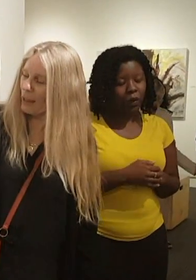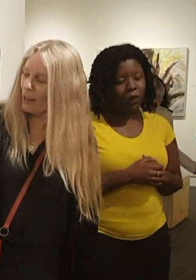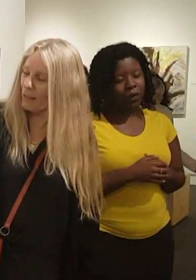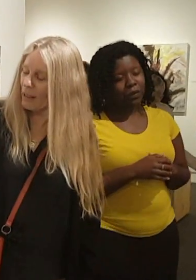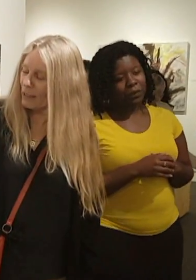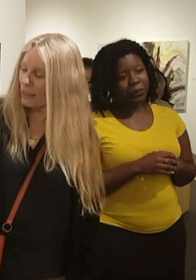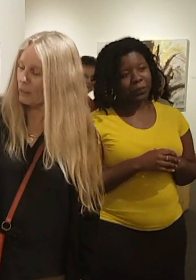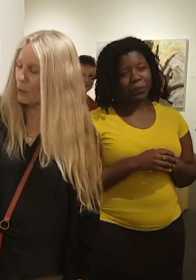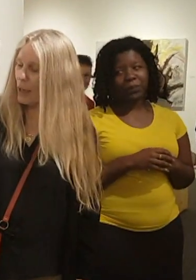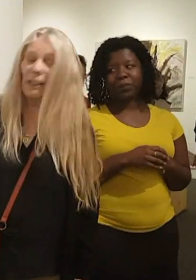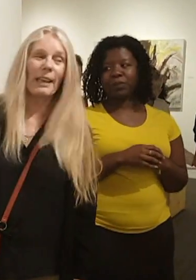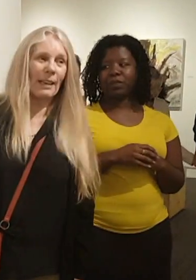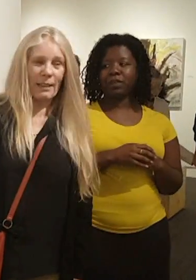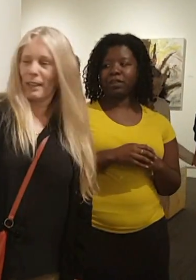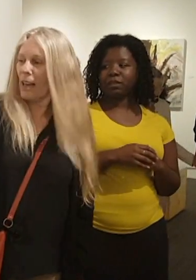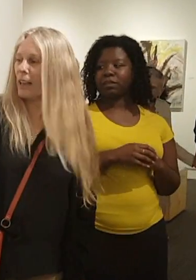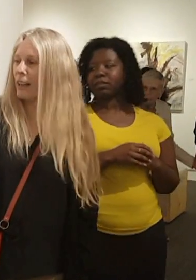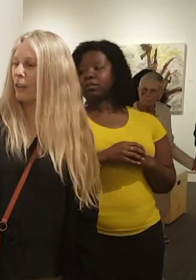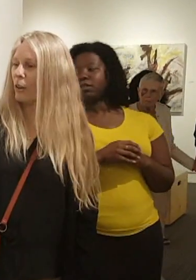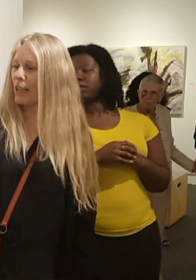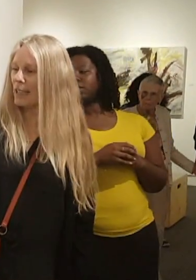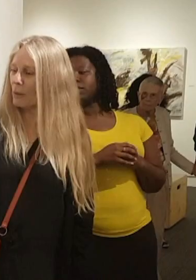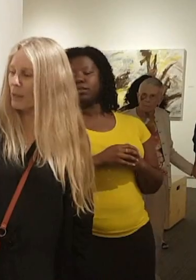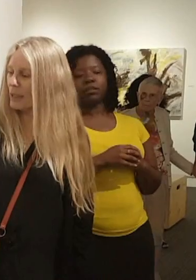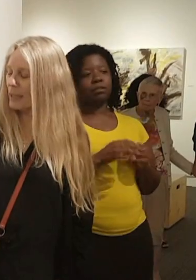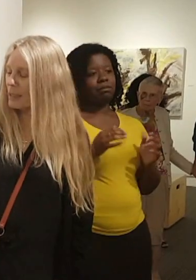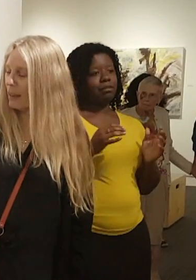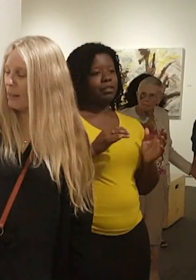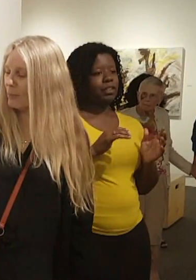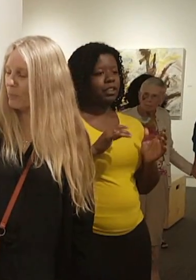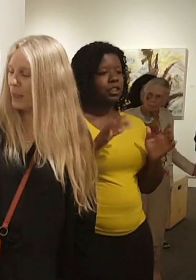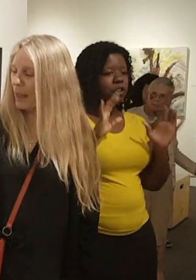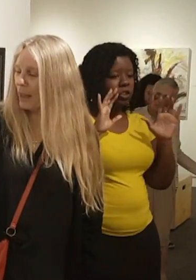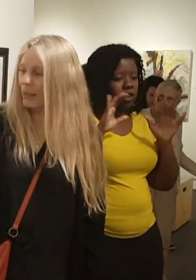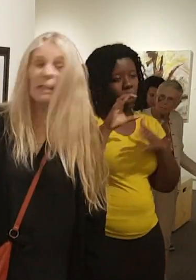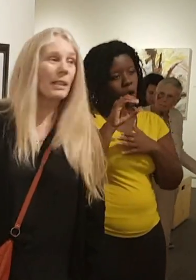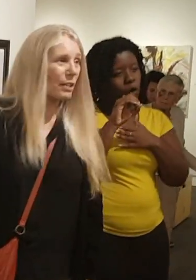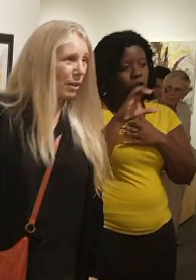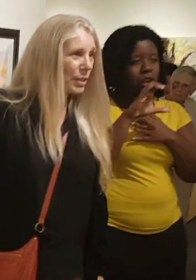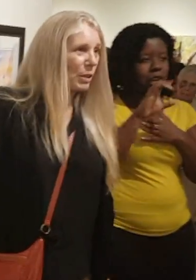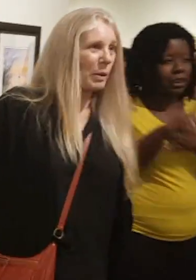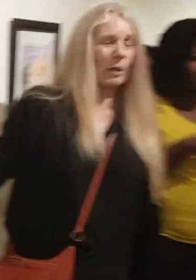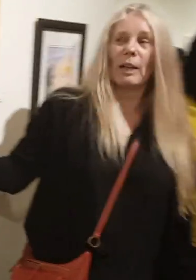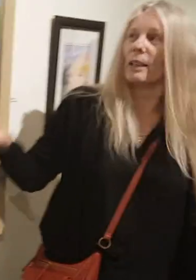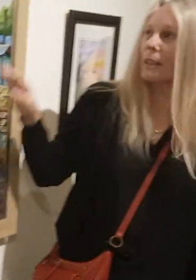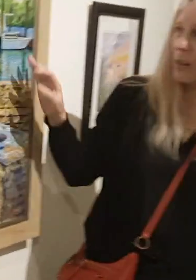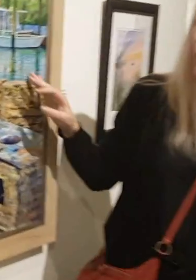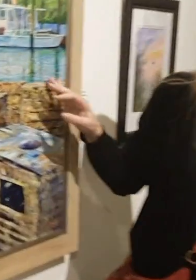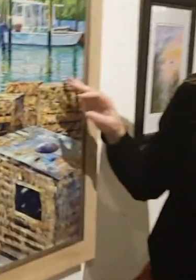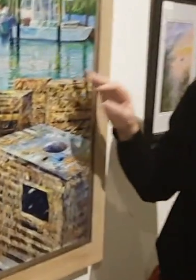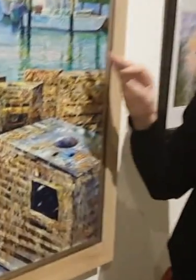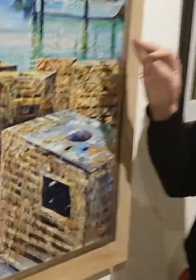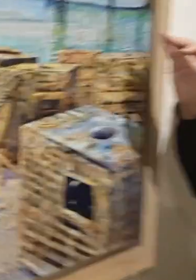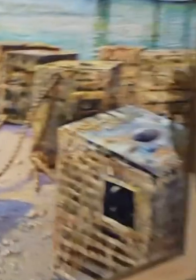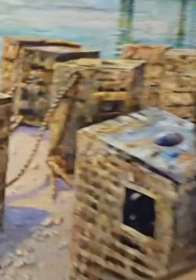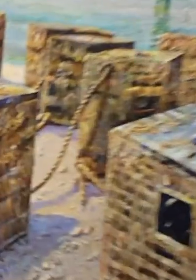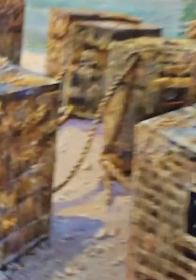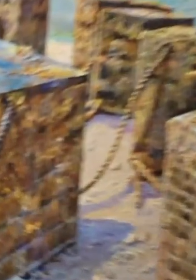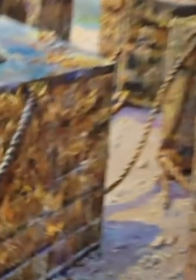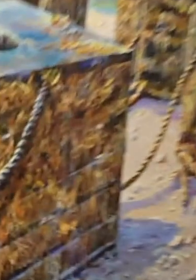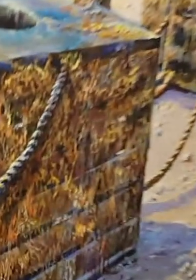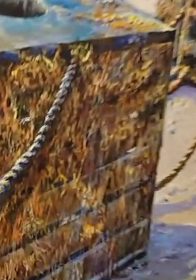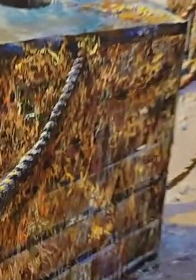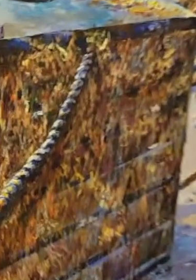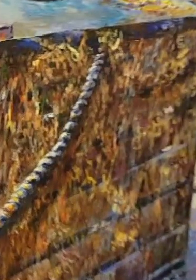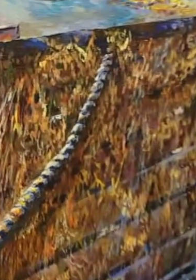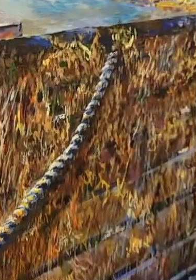got I got kind of crazy with the detail. And this is also acrylic. It's also a 30 by 40 inch